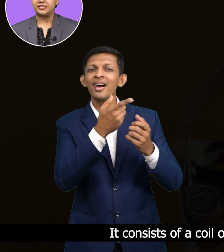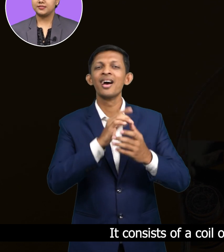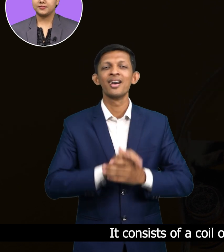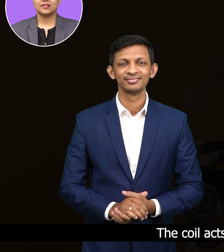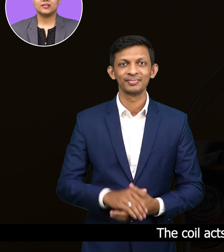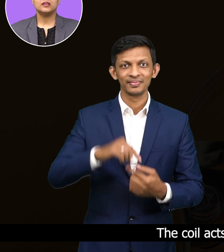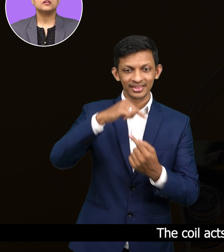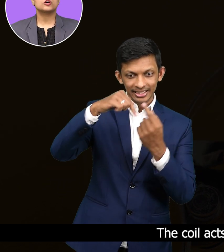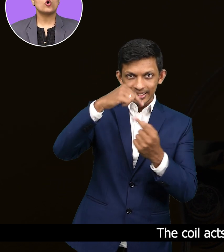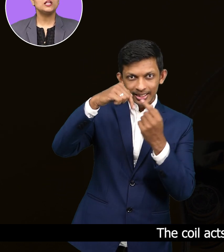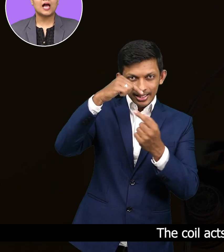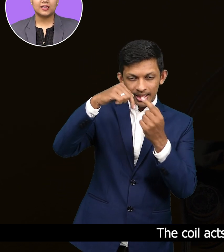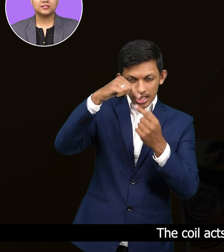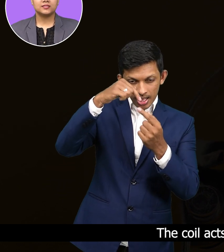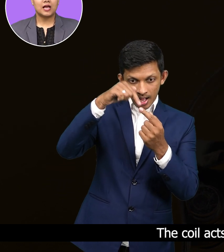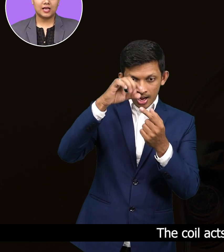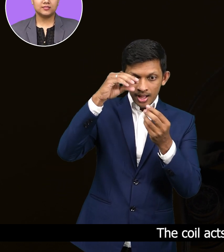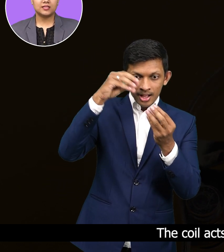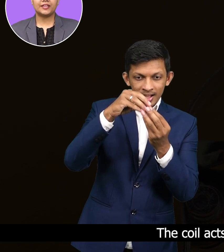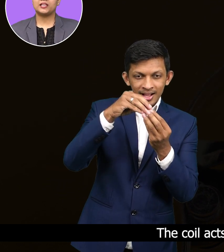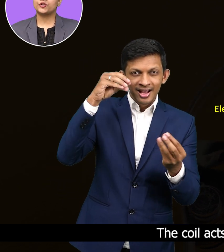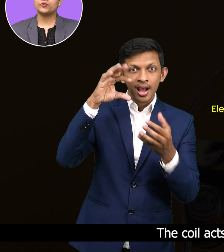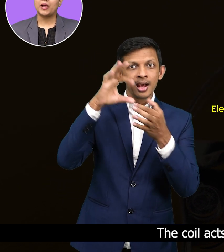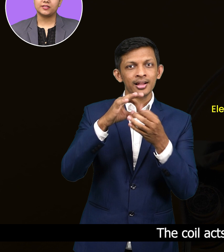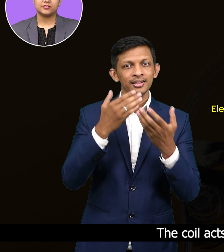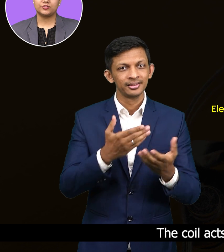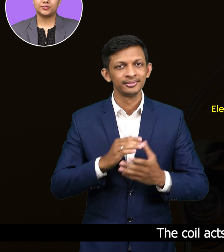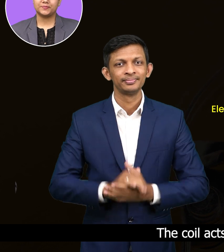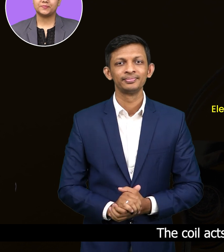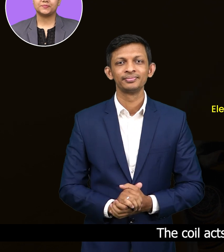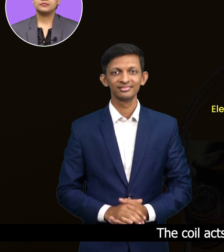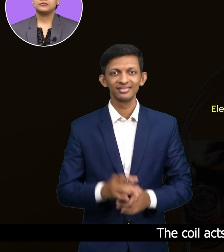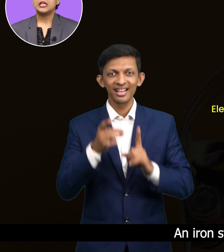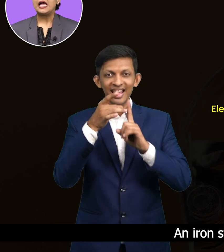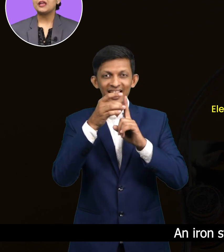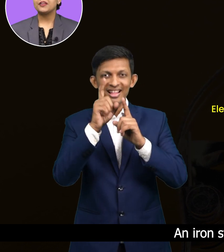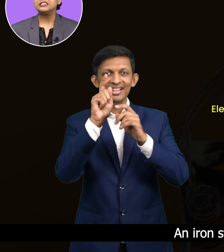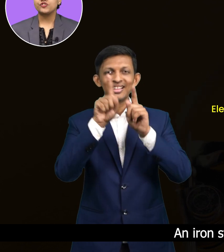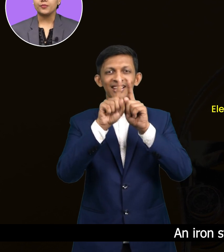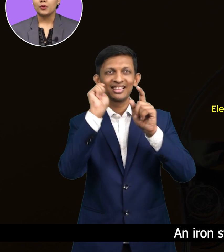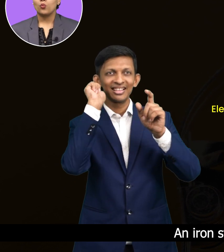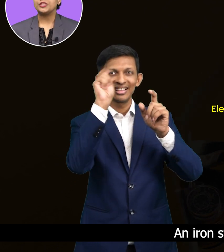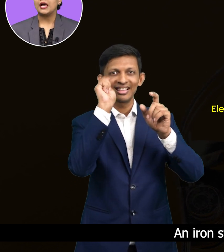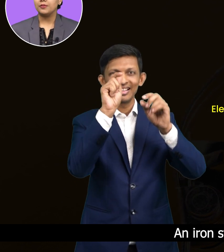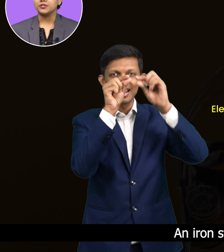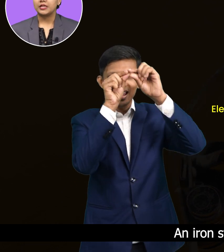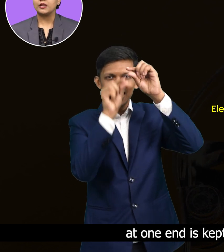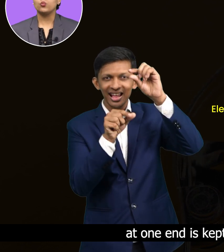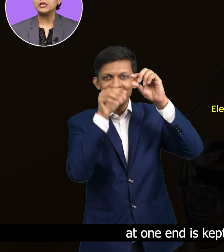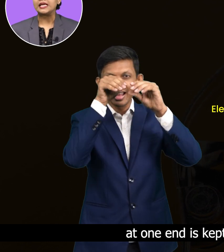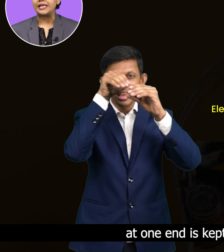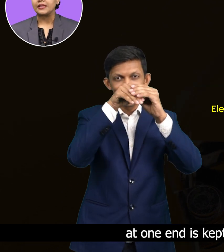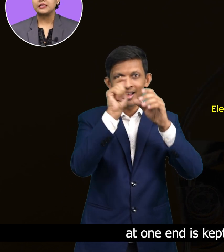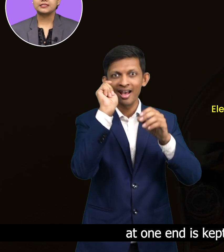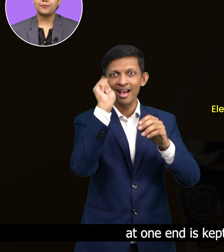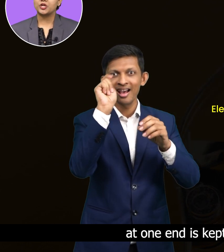iron piece. The coil acts as an electromagnet. An iron strip with a hammer at